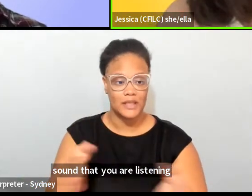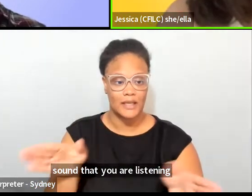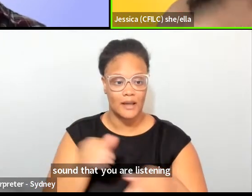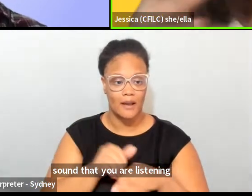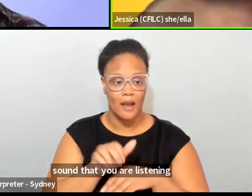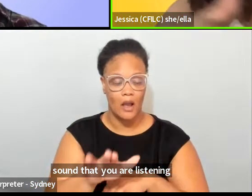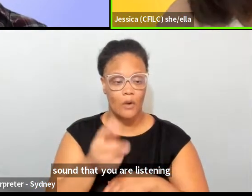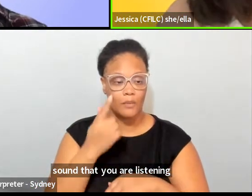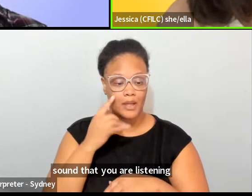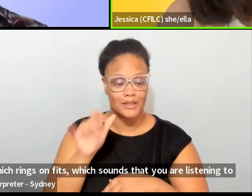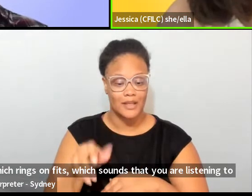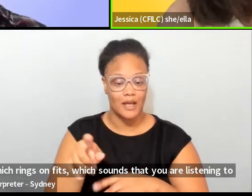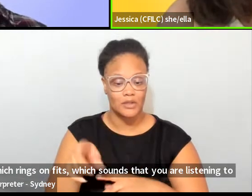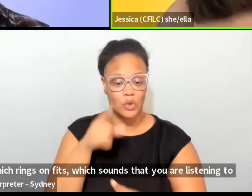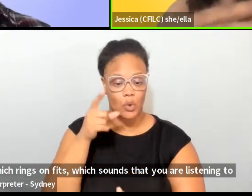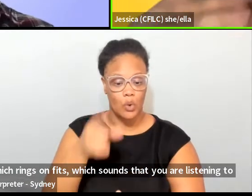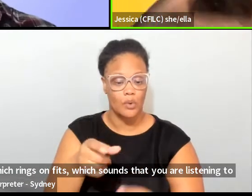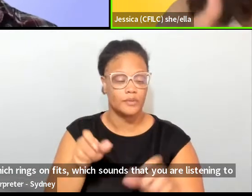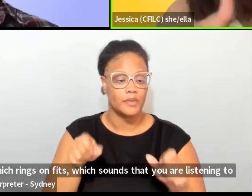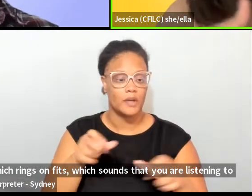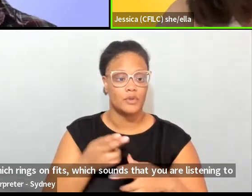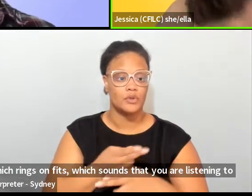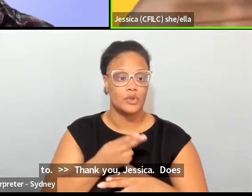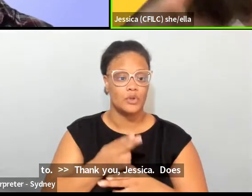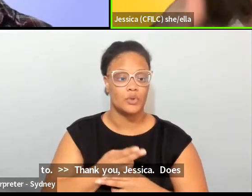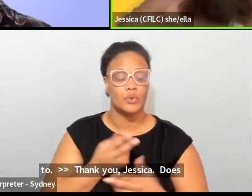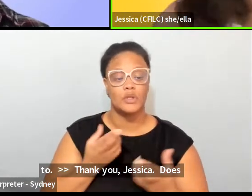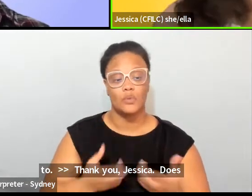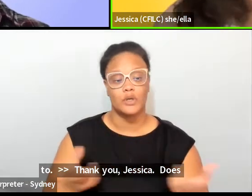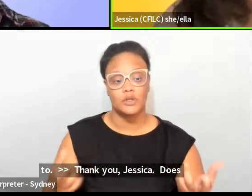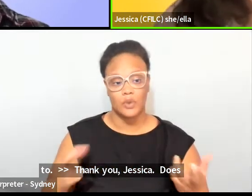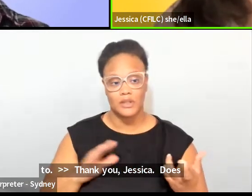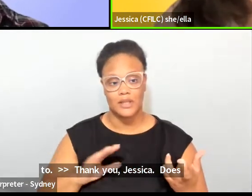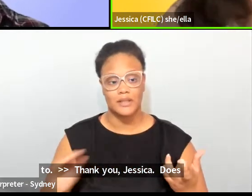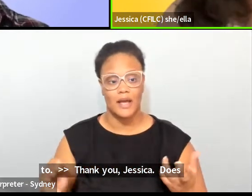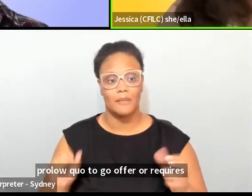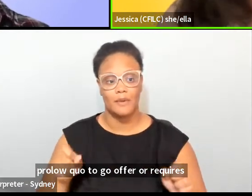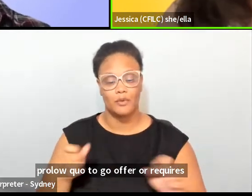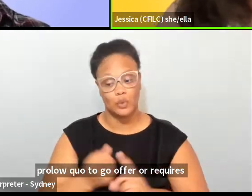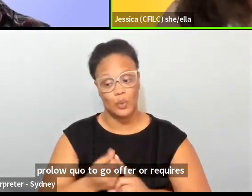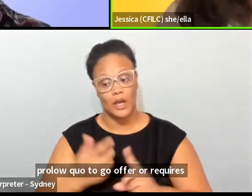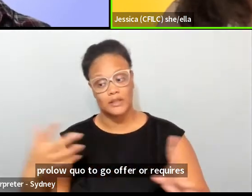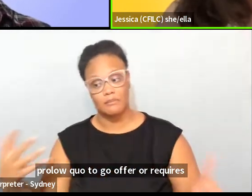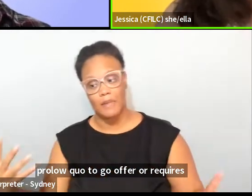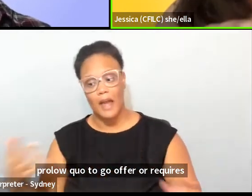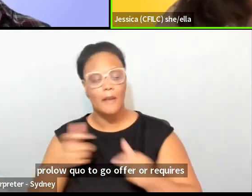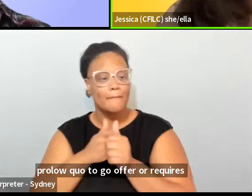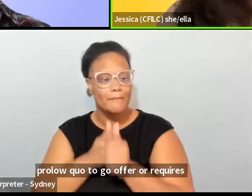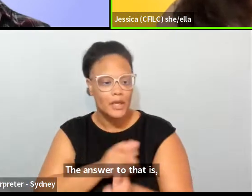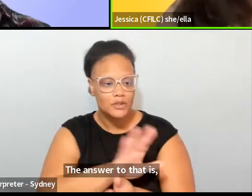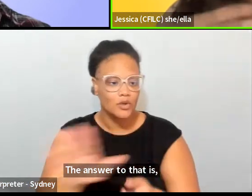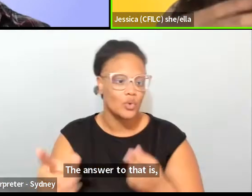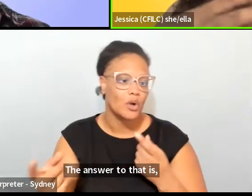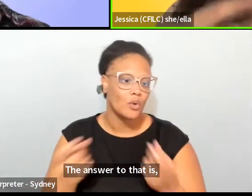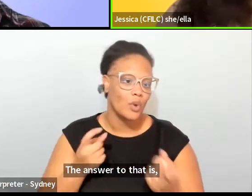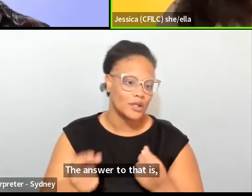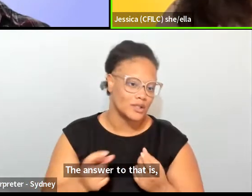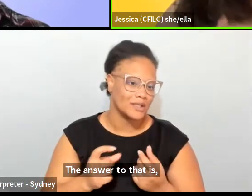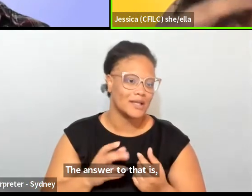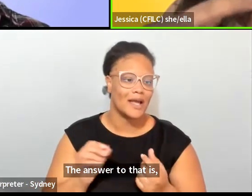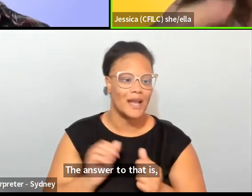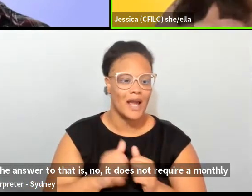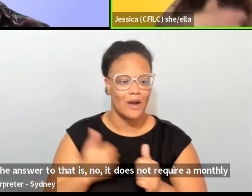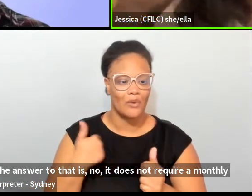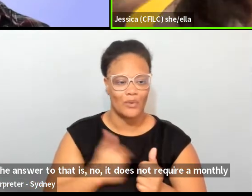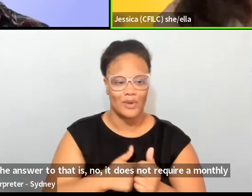our whole goal, is being able to utilize those resources and be able to expand based on the questions and how we're supporting one